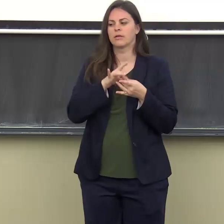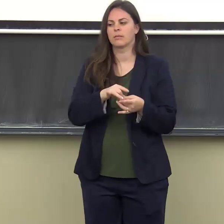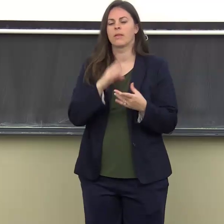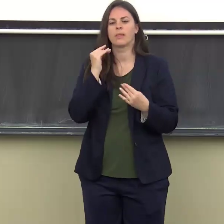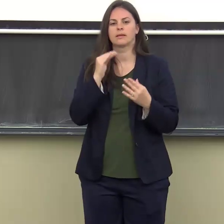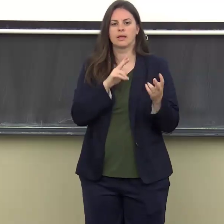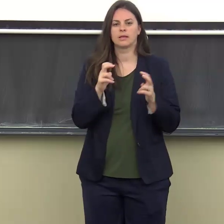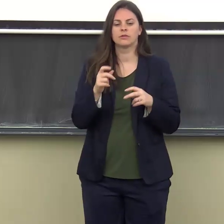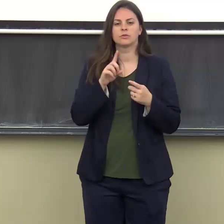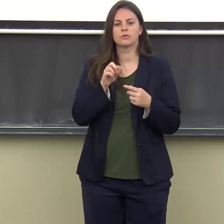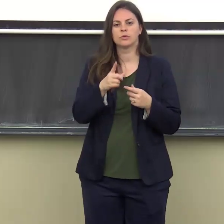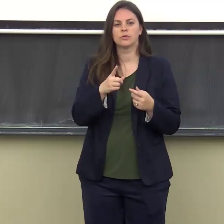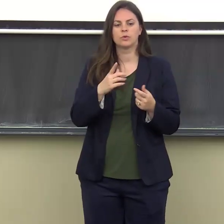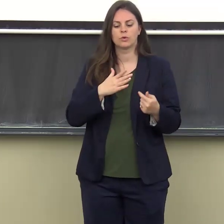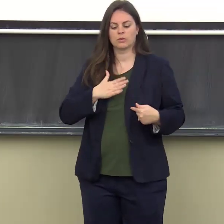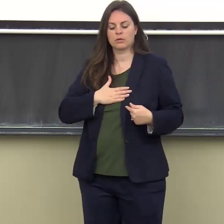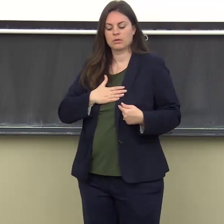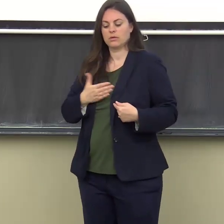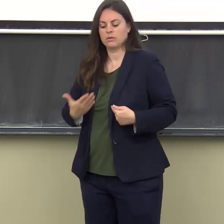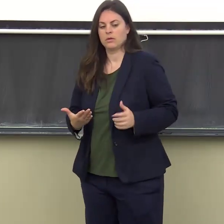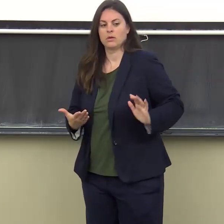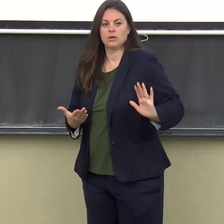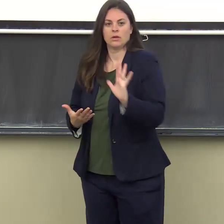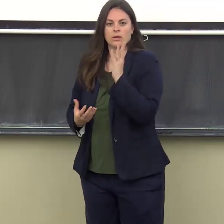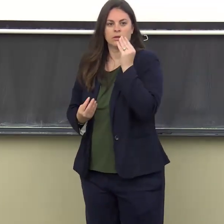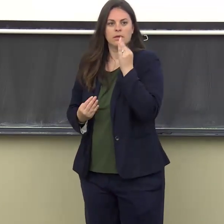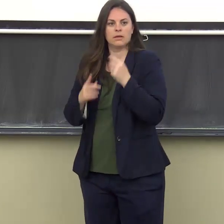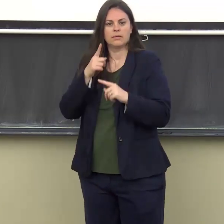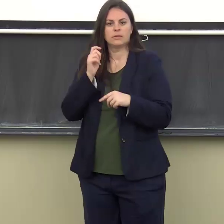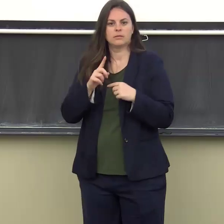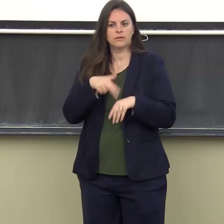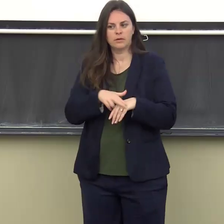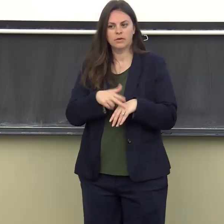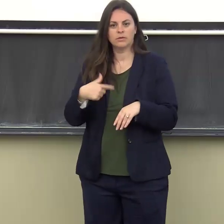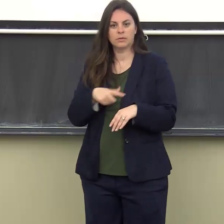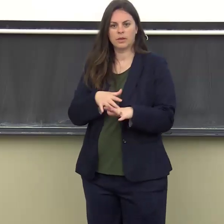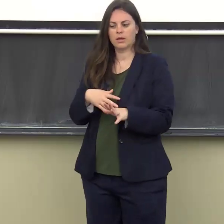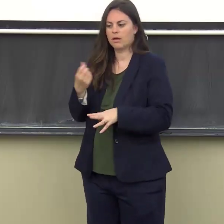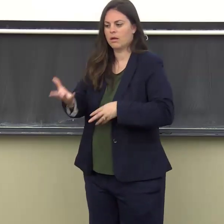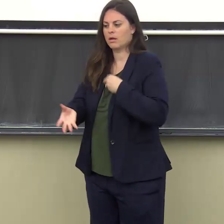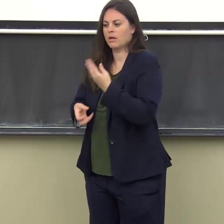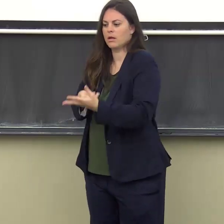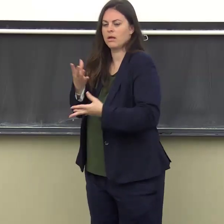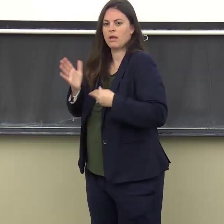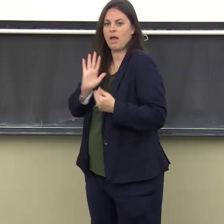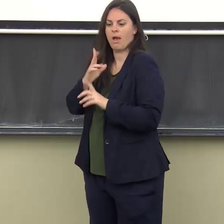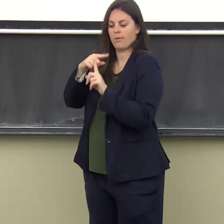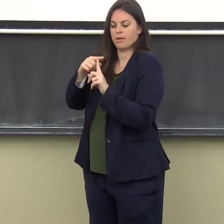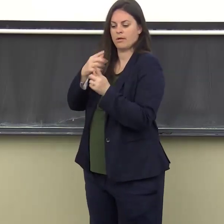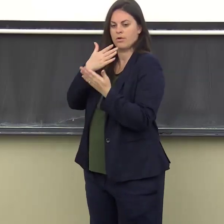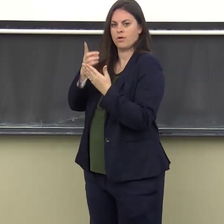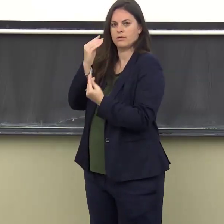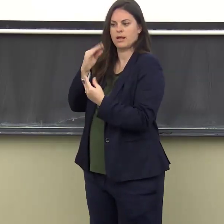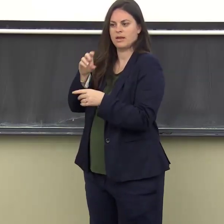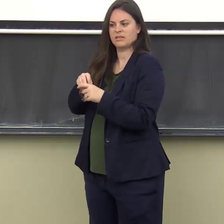data impasse, as I call it? Because of course we're pouring our good data into a polluted pool, and